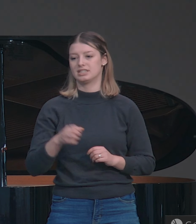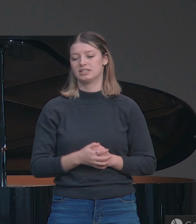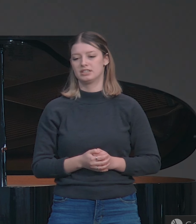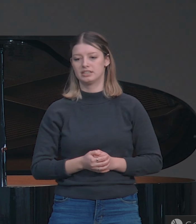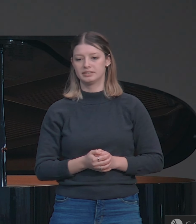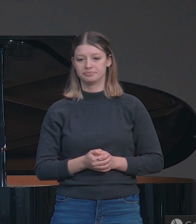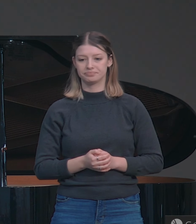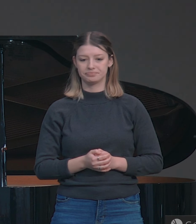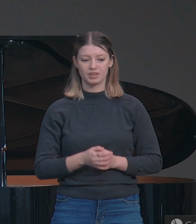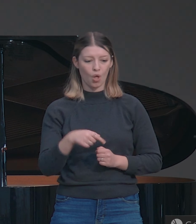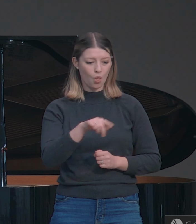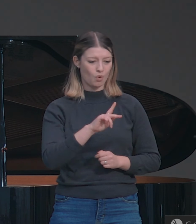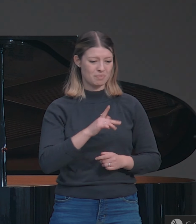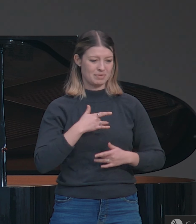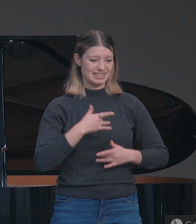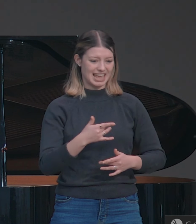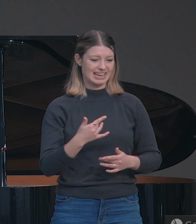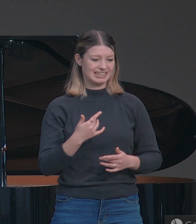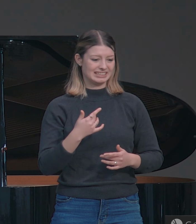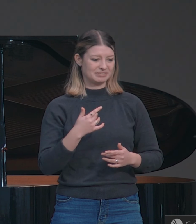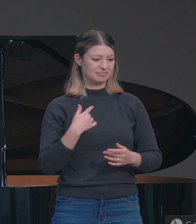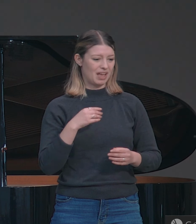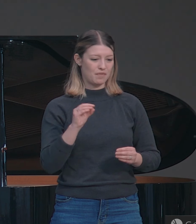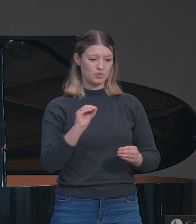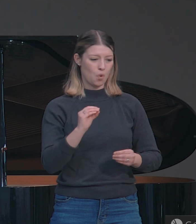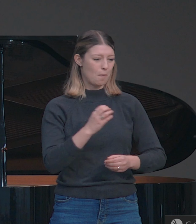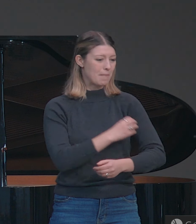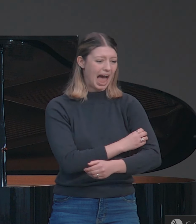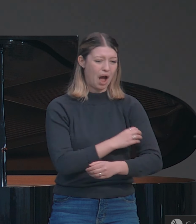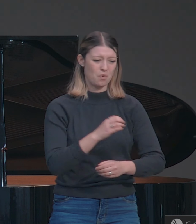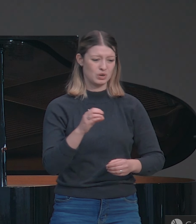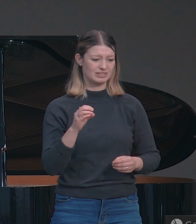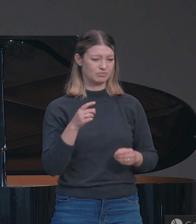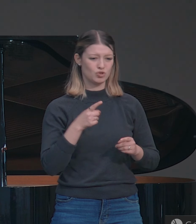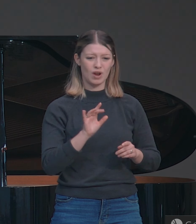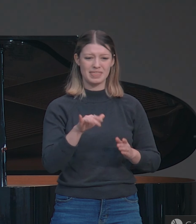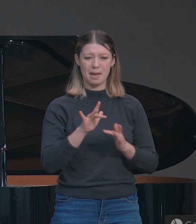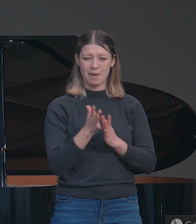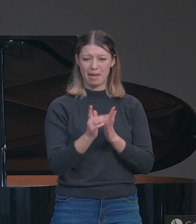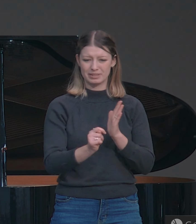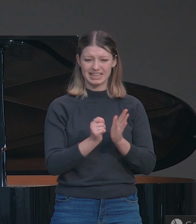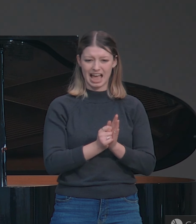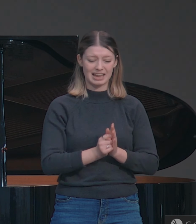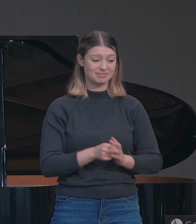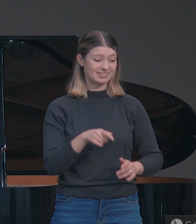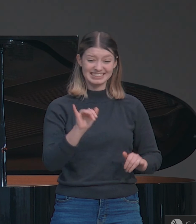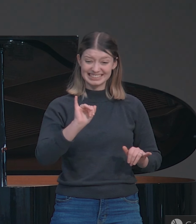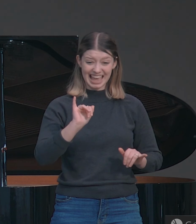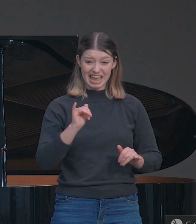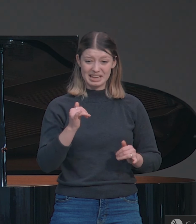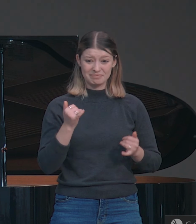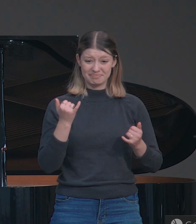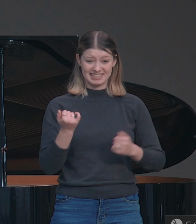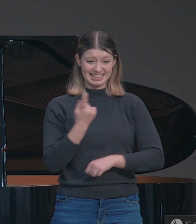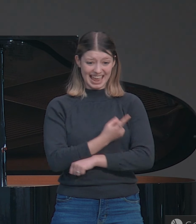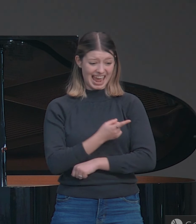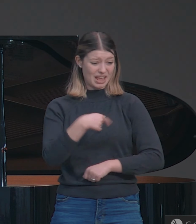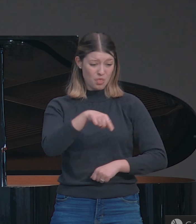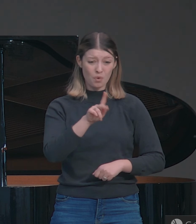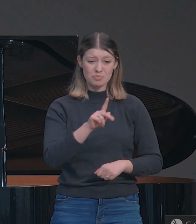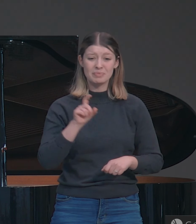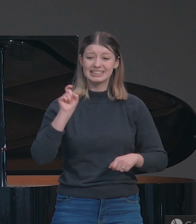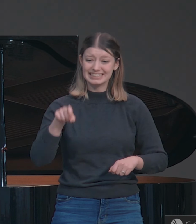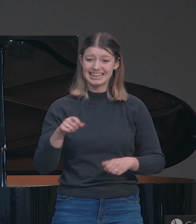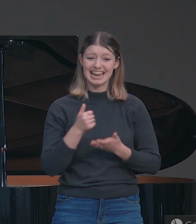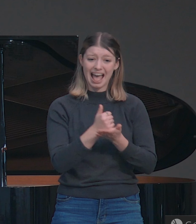in the Old Testament. They had very little power in biblical times. Today, those groups still need people to look out for